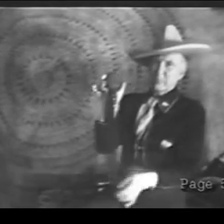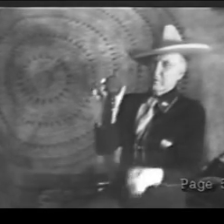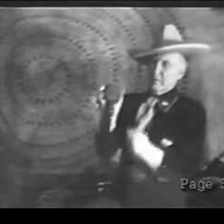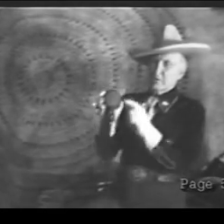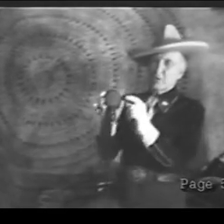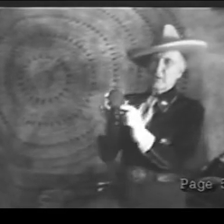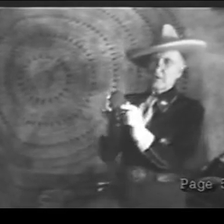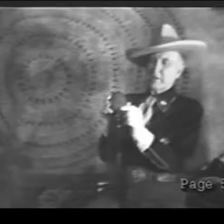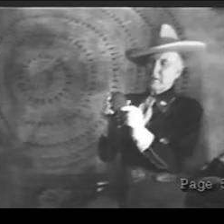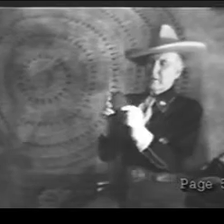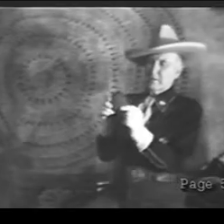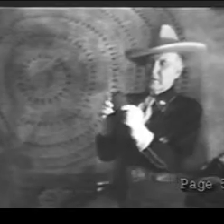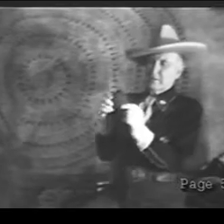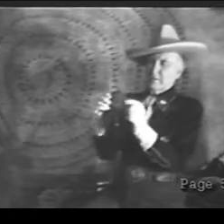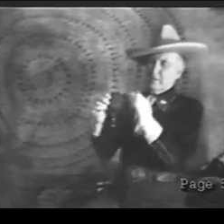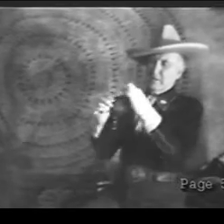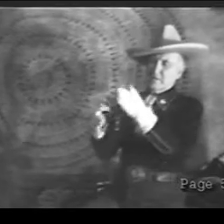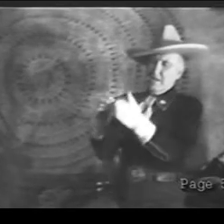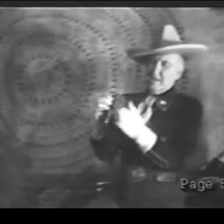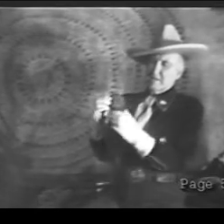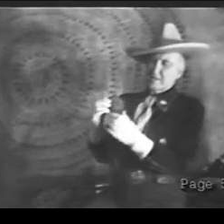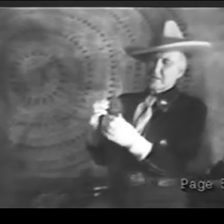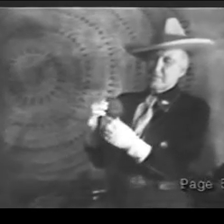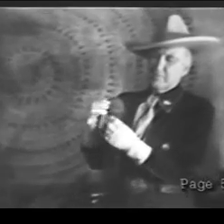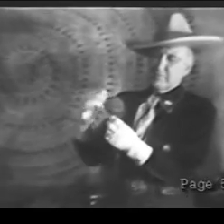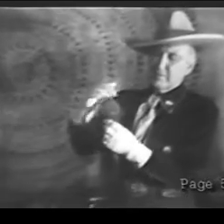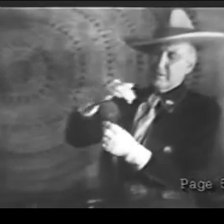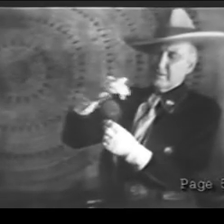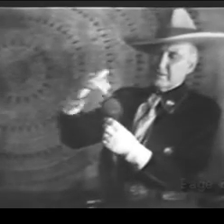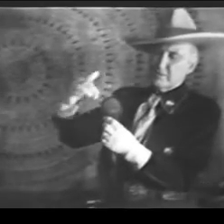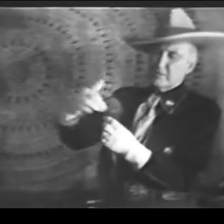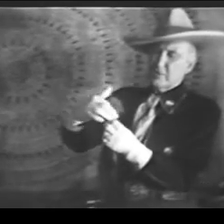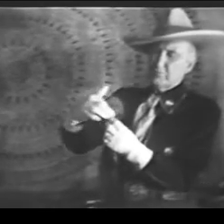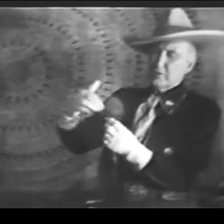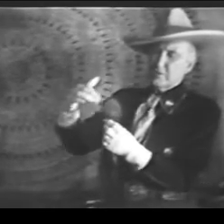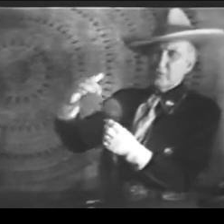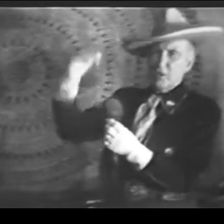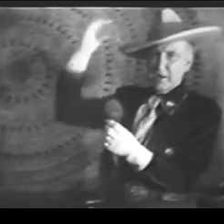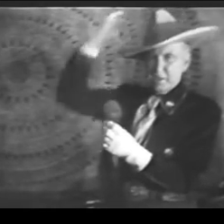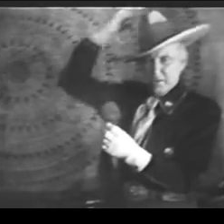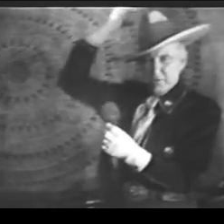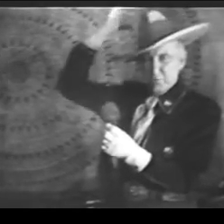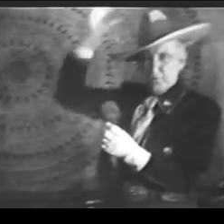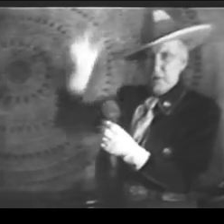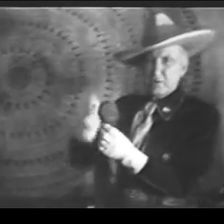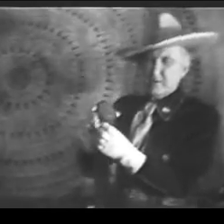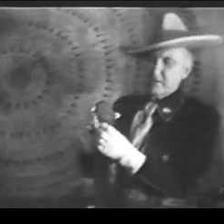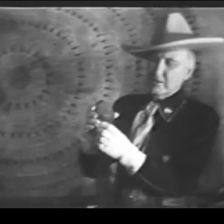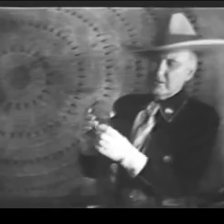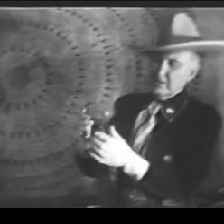Now it's all decorated. Inside this is just the great piece of rawhide from the crown of the head, and